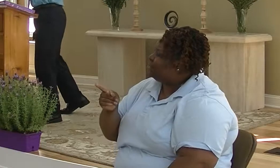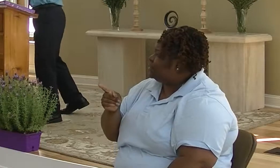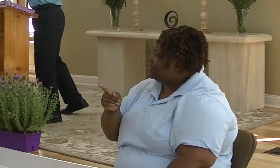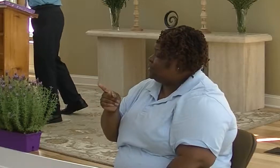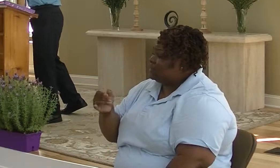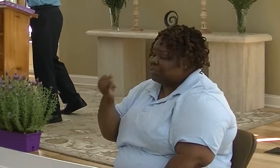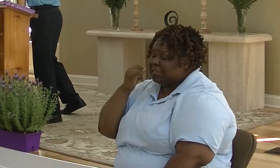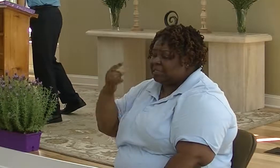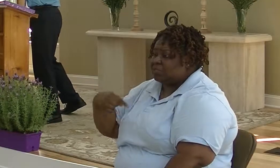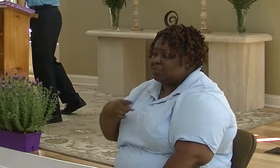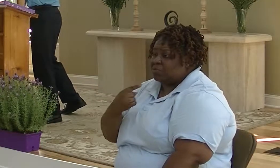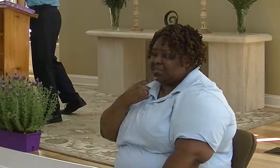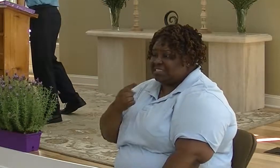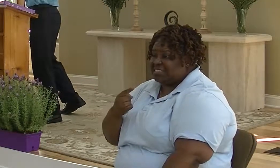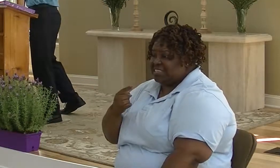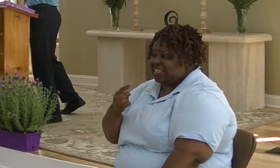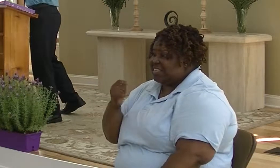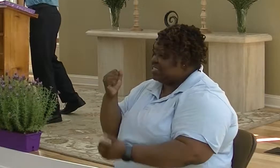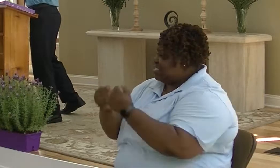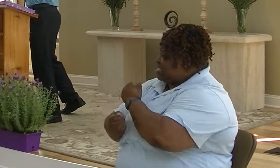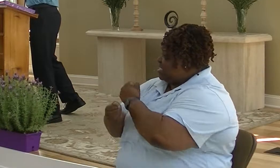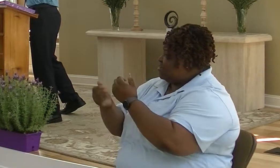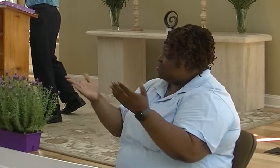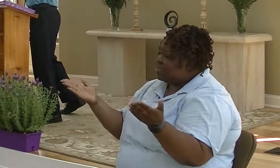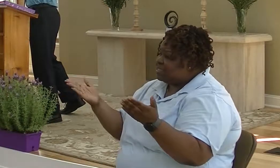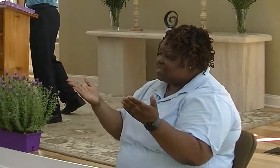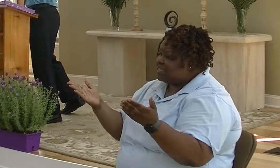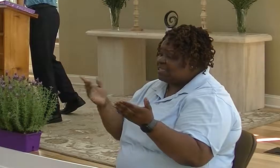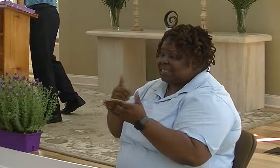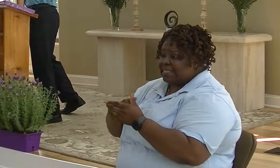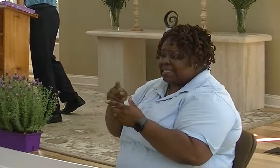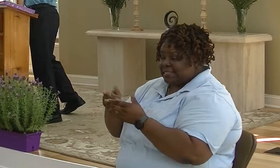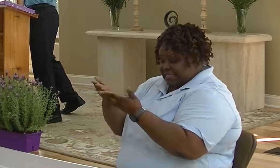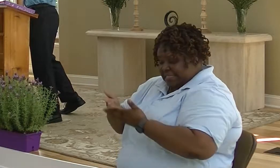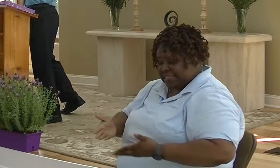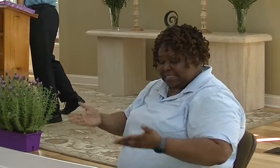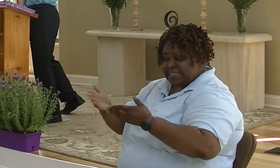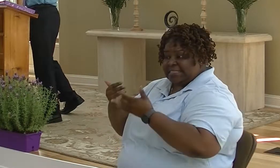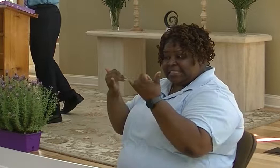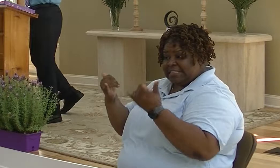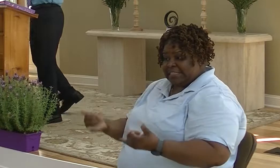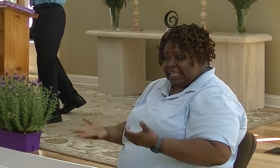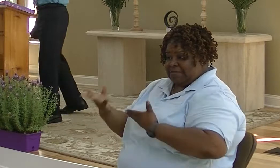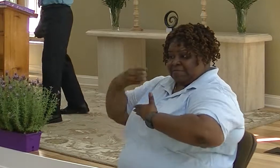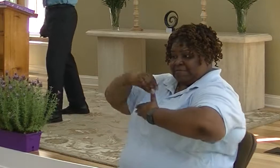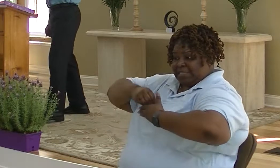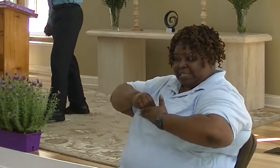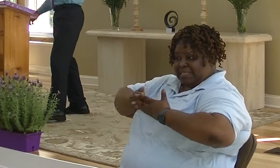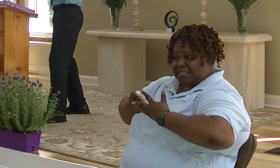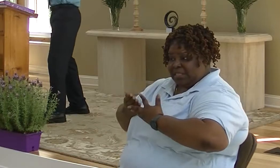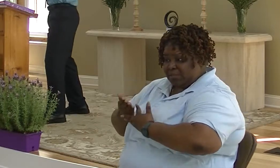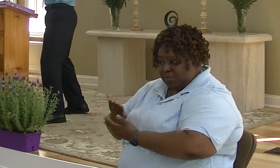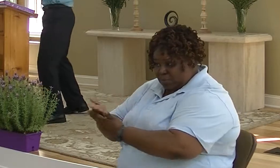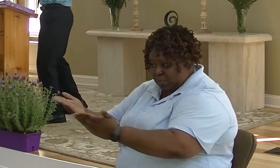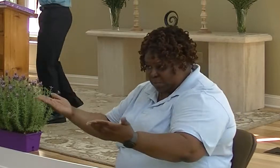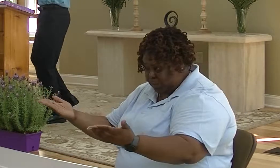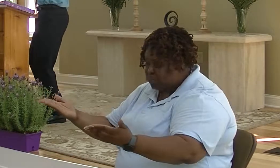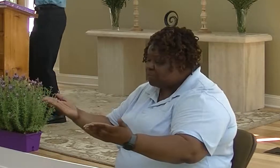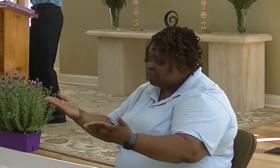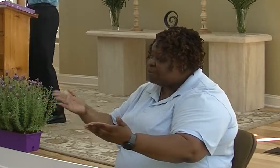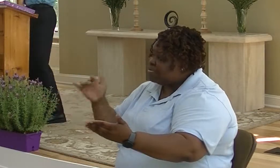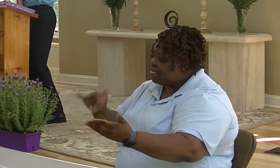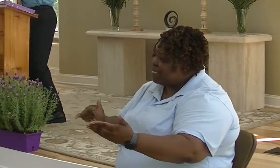And if we say that it is all there is, then it is also right here, right now, in, as, and through you. So that means the exact